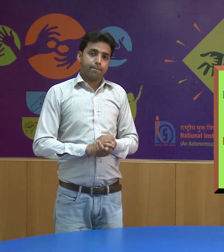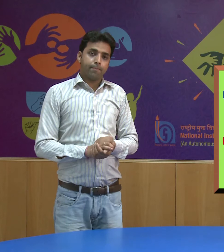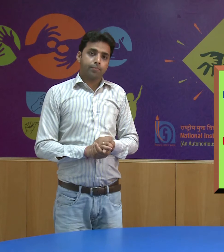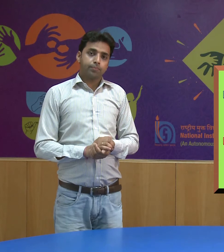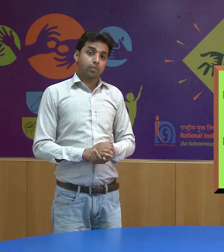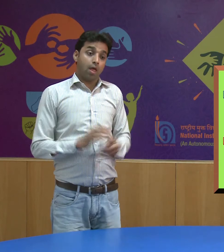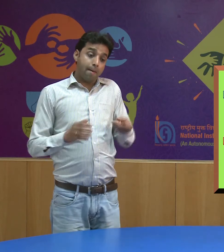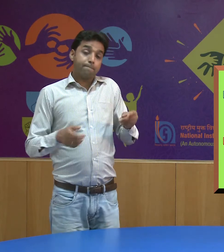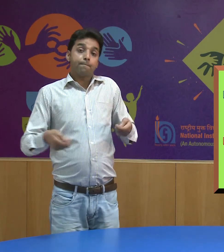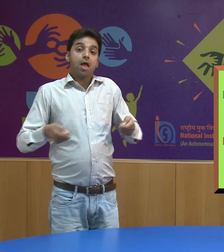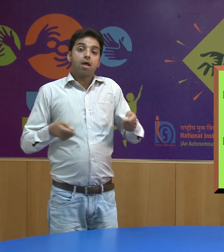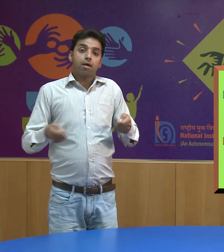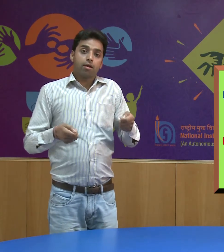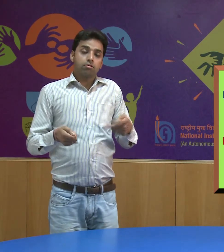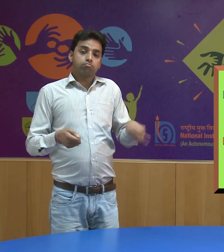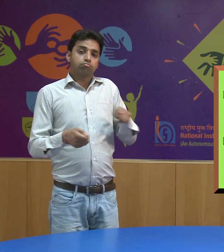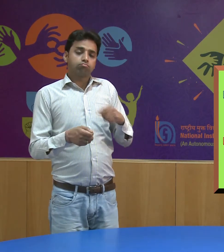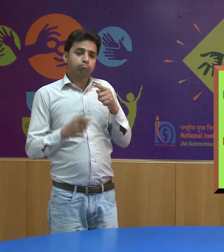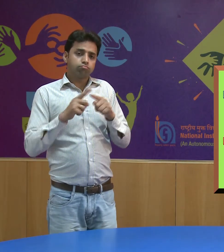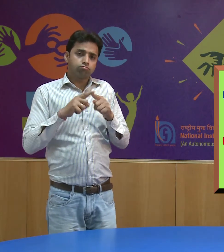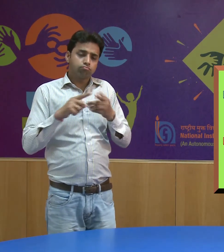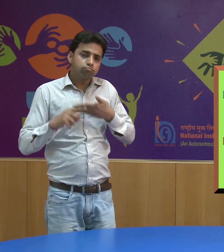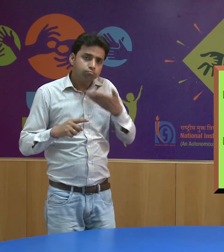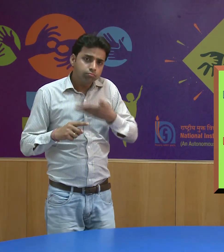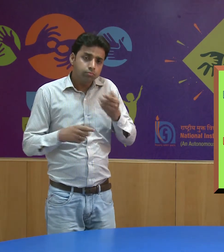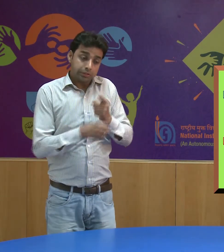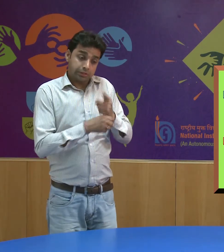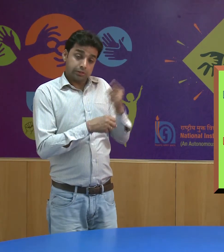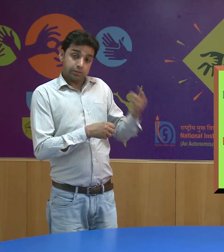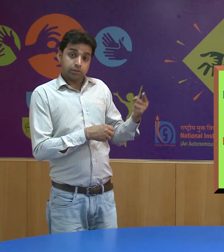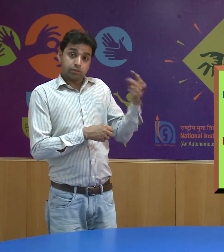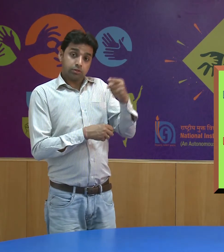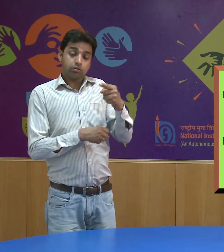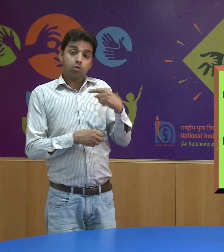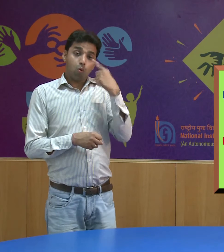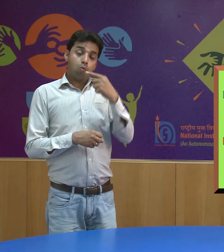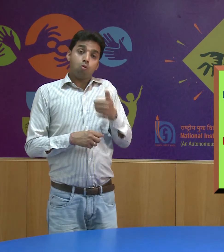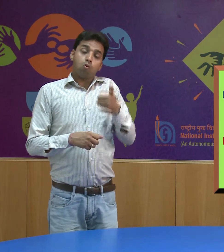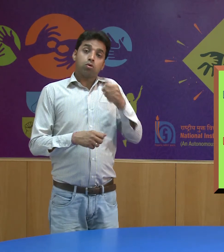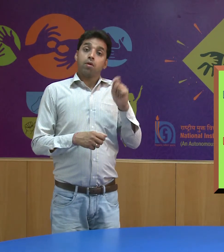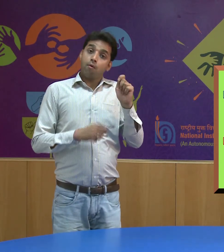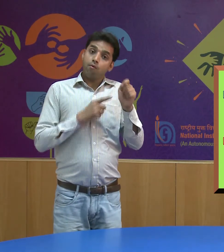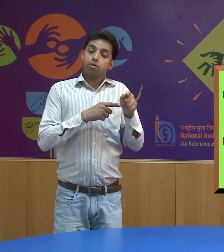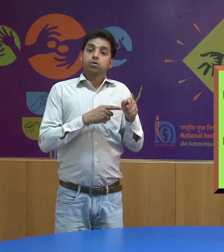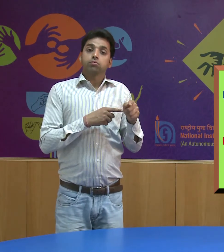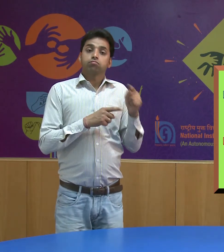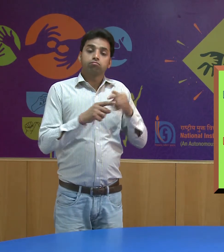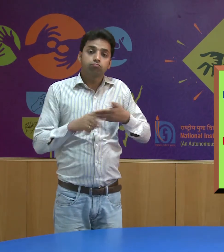Point 2. By arranging for the training of those teachers who are already working. In this